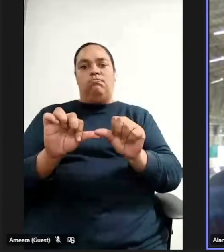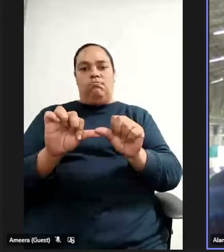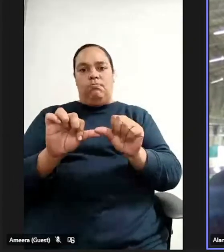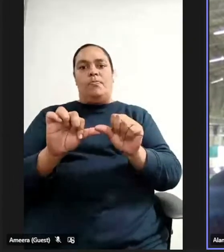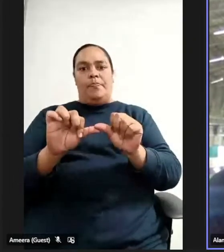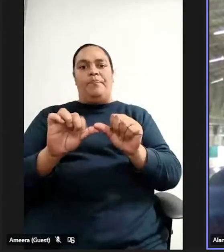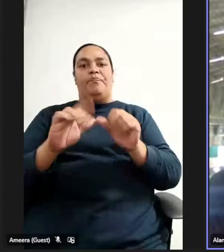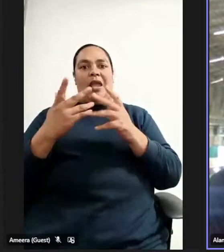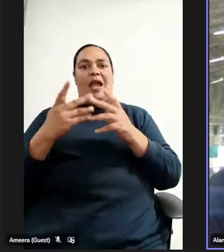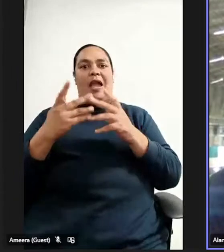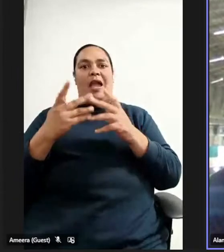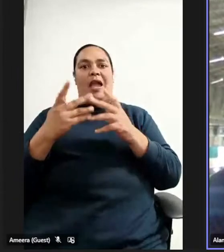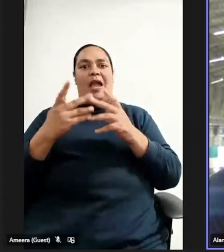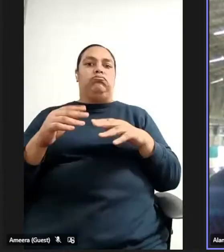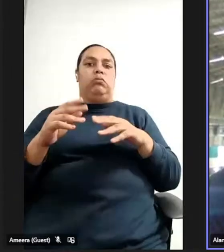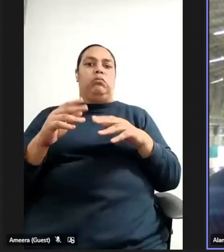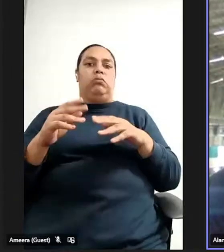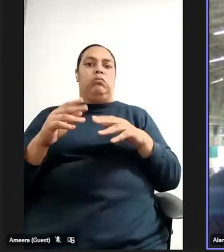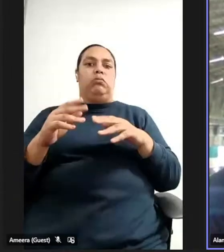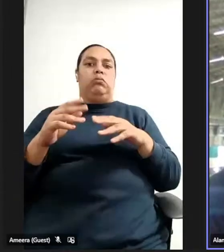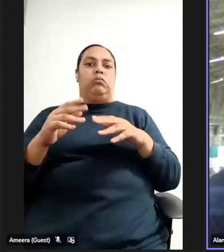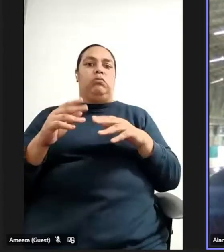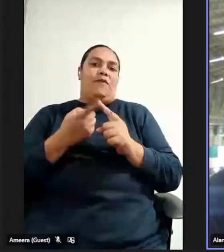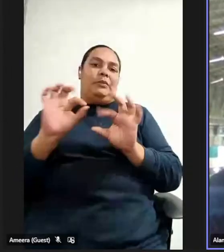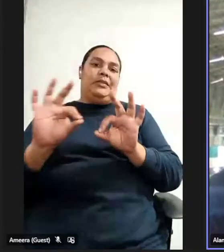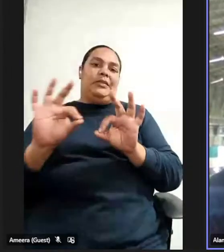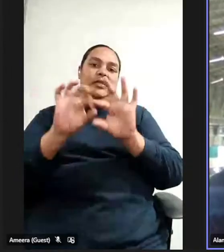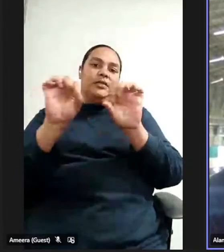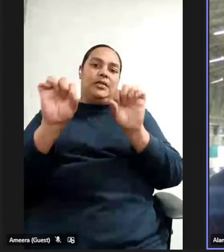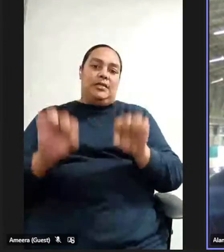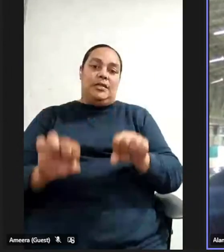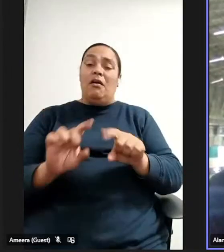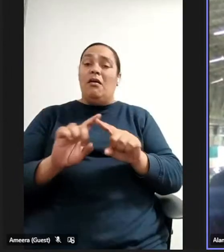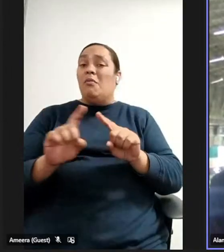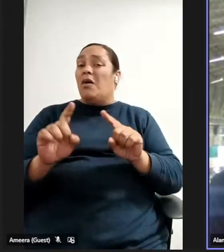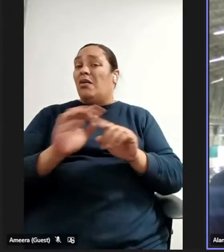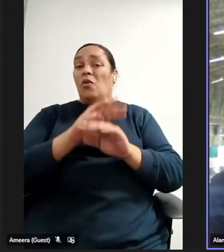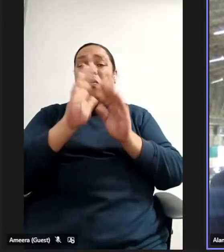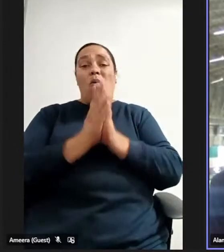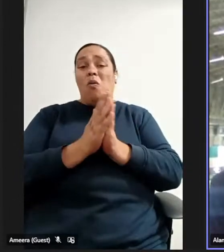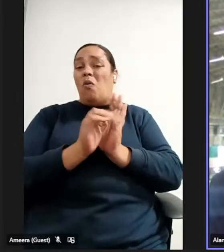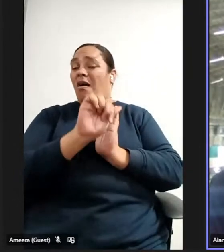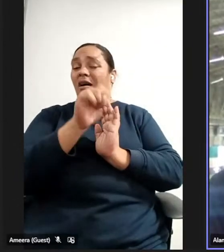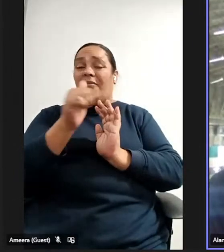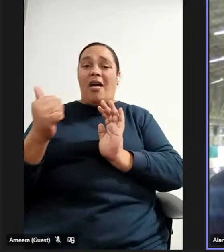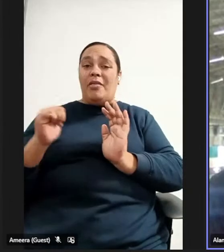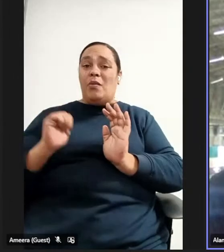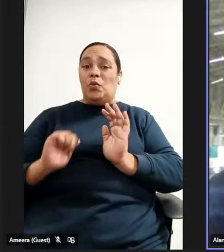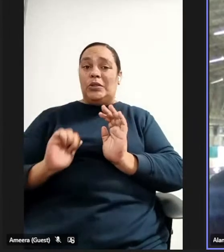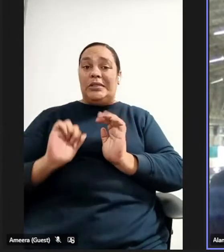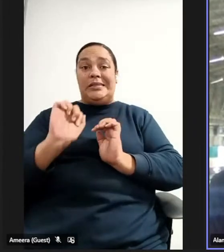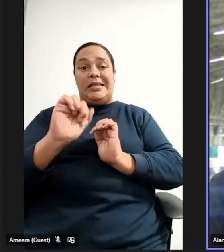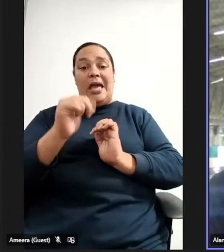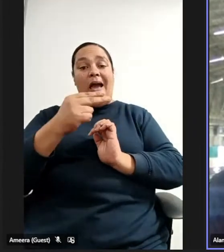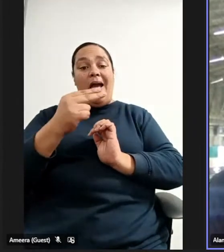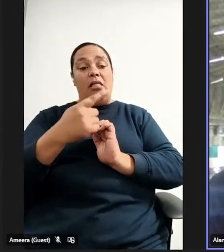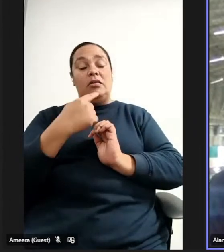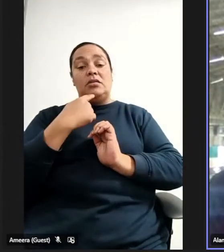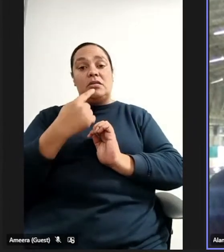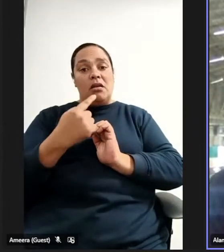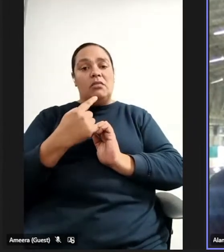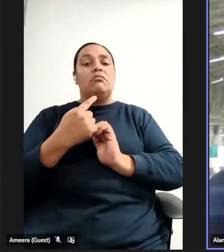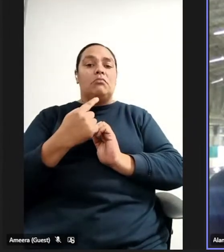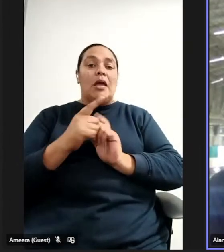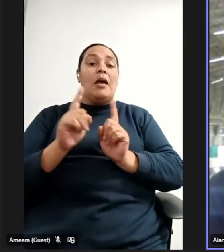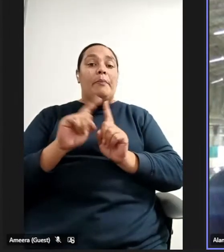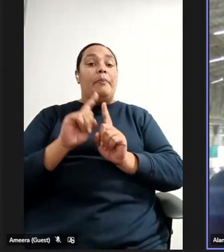of the system. And then, of course, all of the other municipalities, I think, which Helen spoke about, and in their expenditure, it's